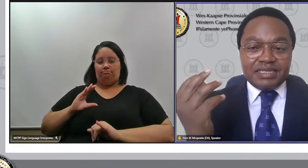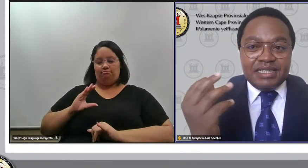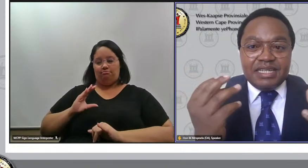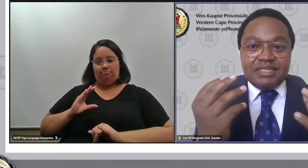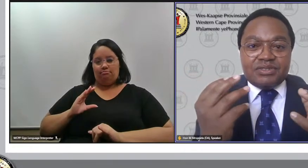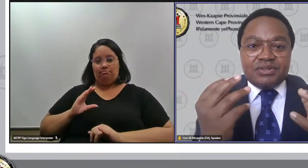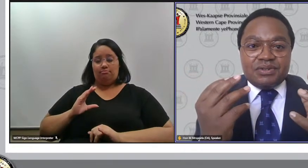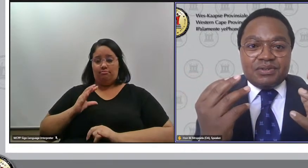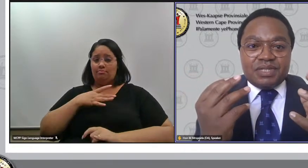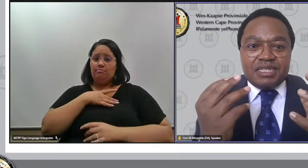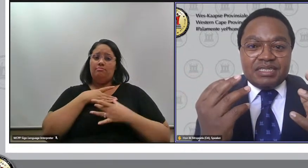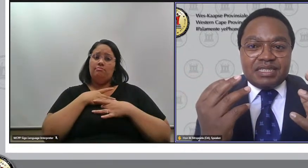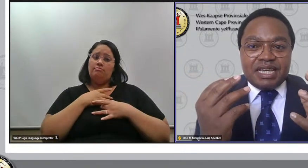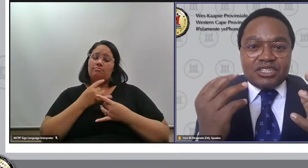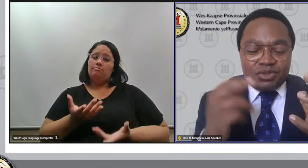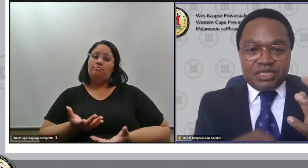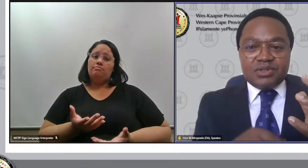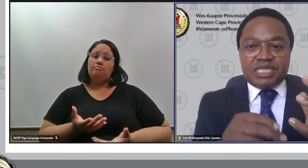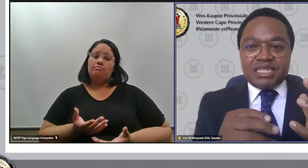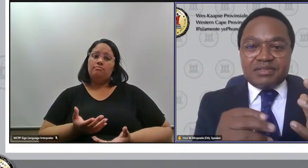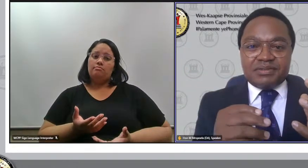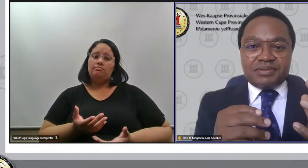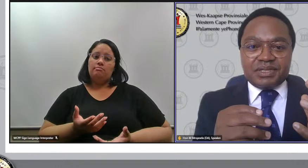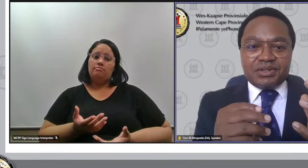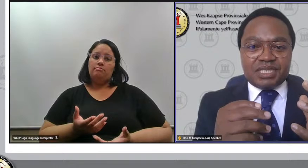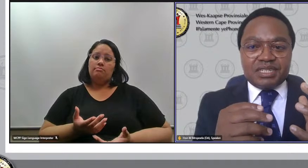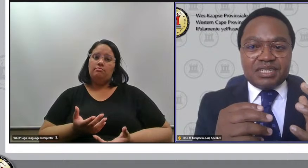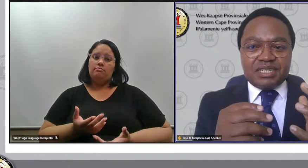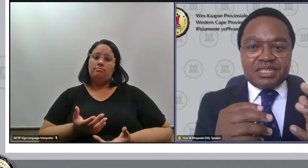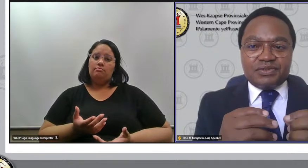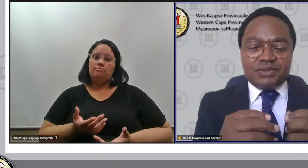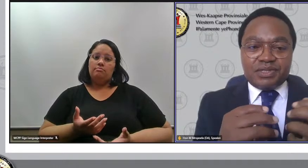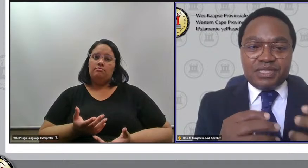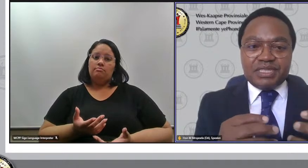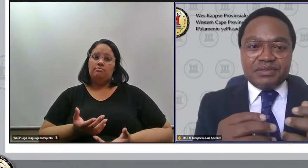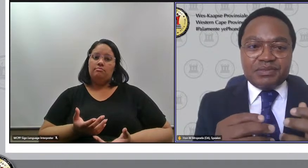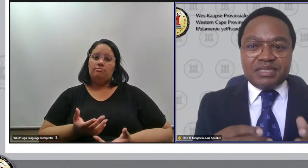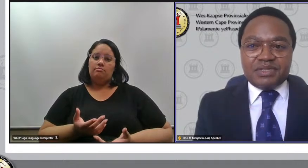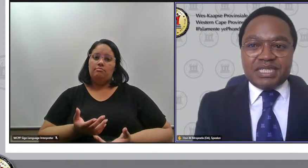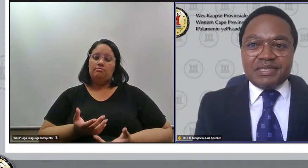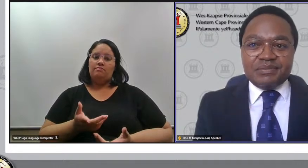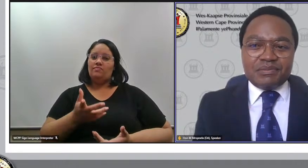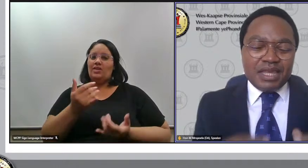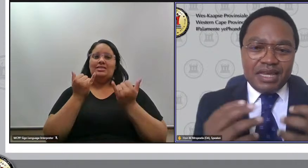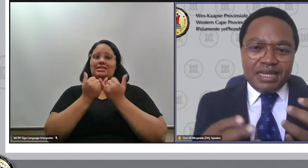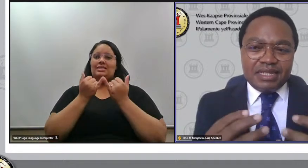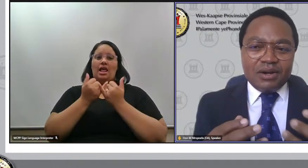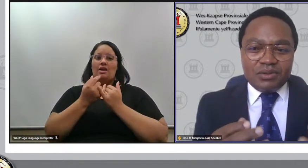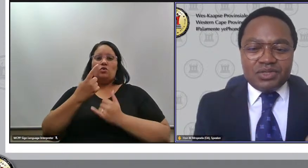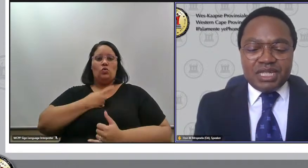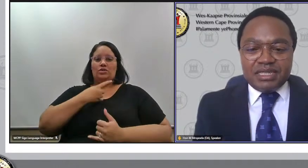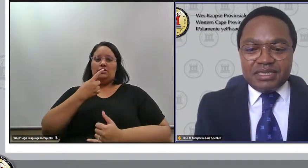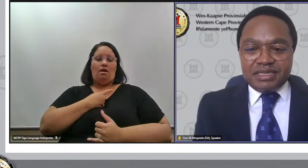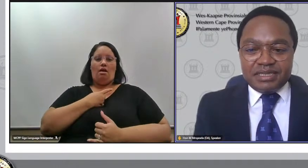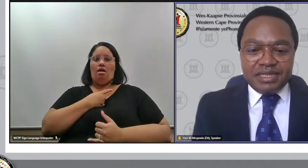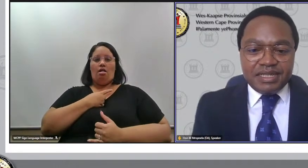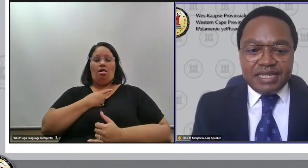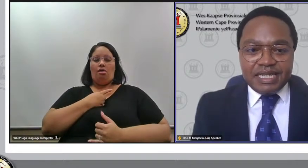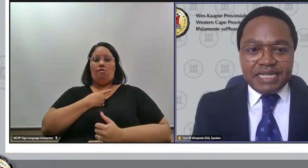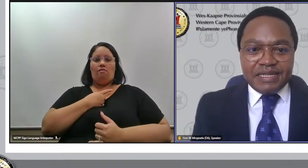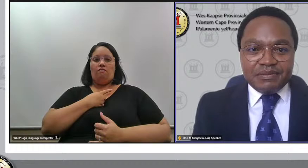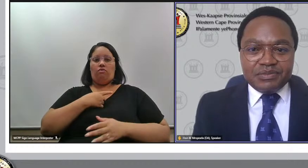very interesting. So that is like shooting yourself in the foot, Madam Chair. And I would